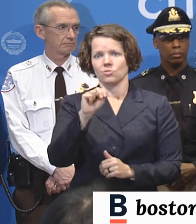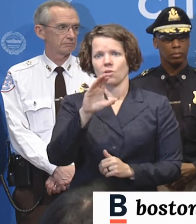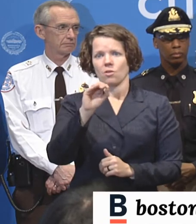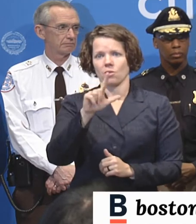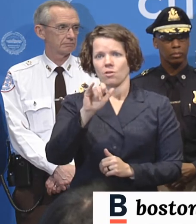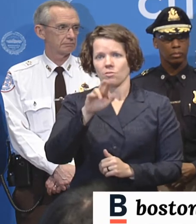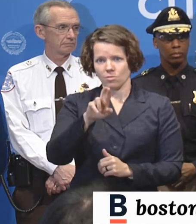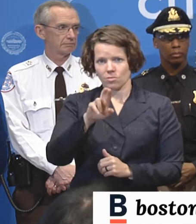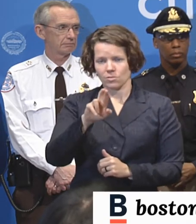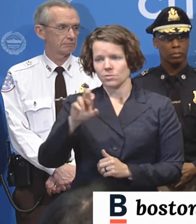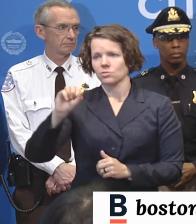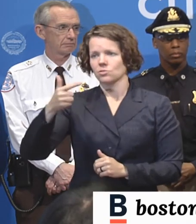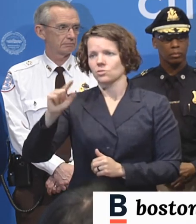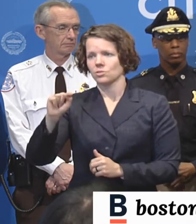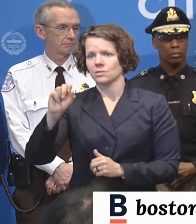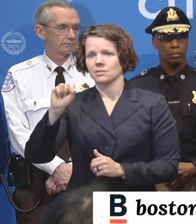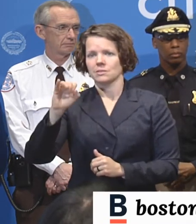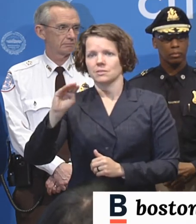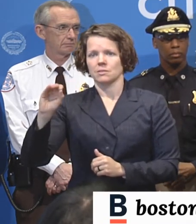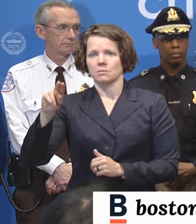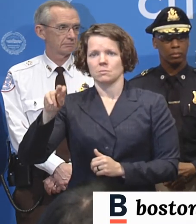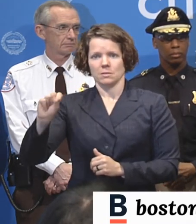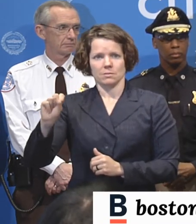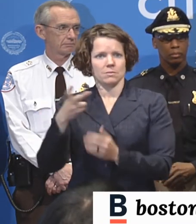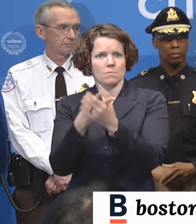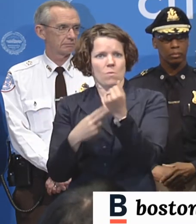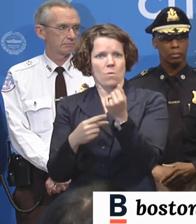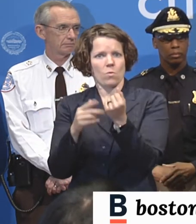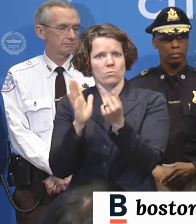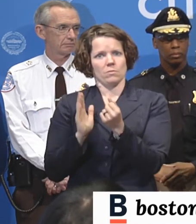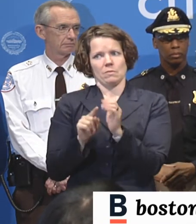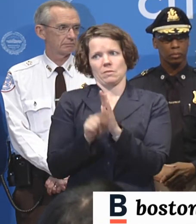and Sergeant Simmons as well. And